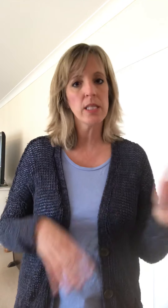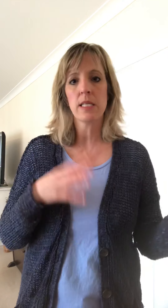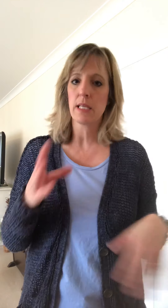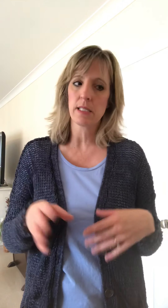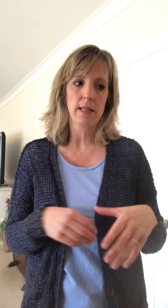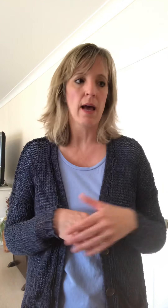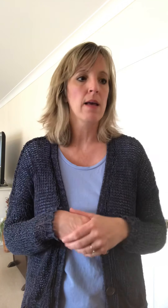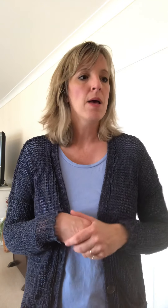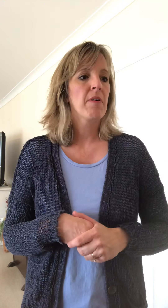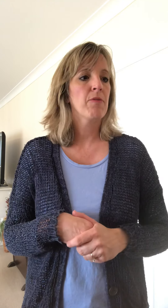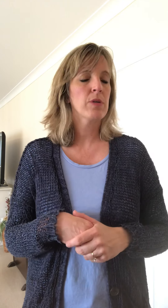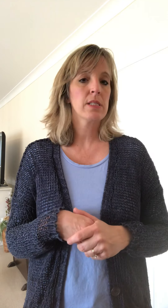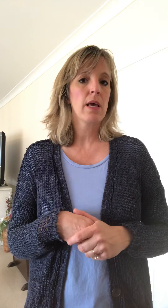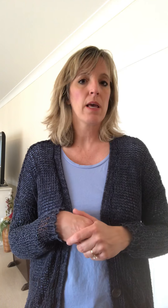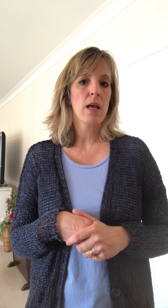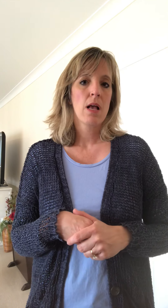and things like that. But if you want to say,